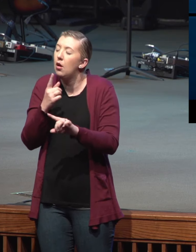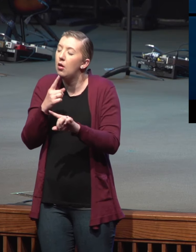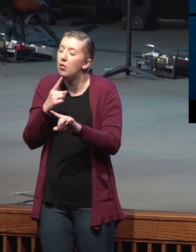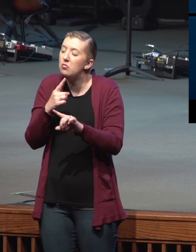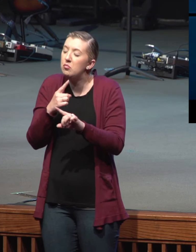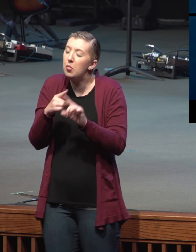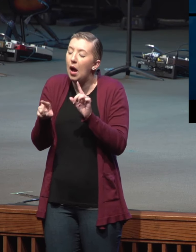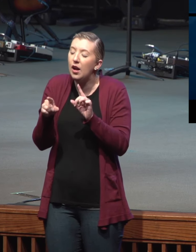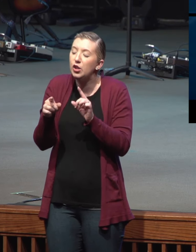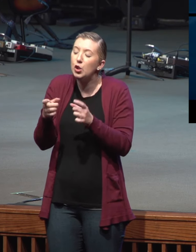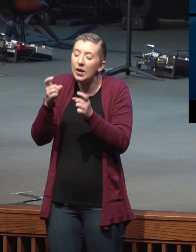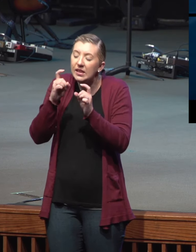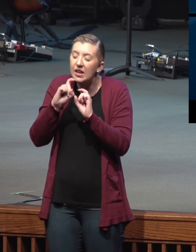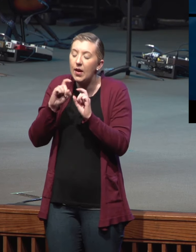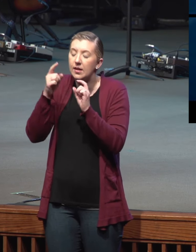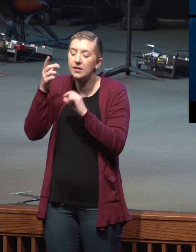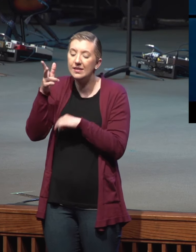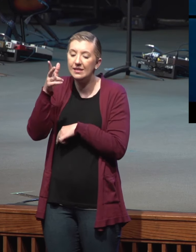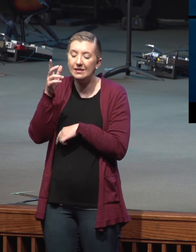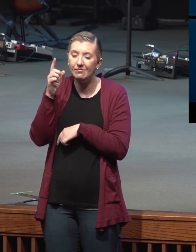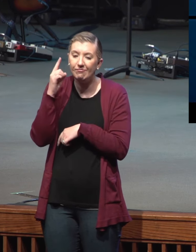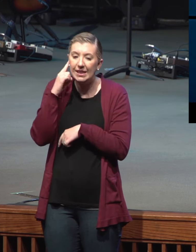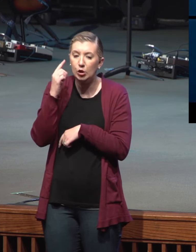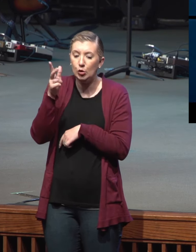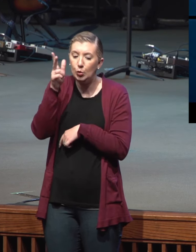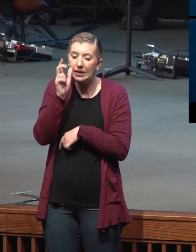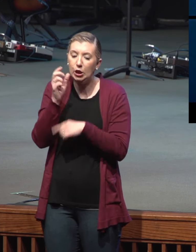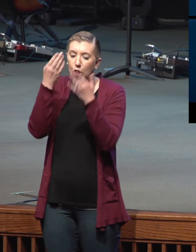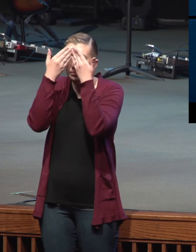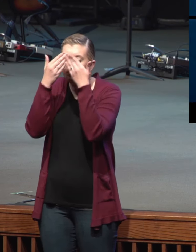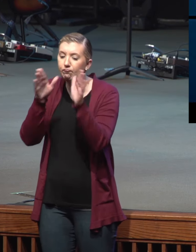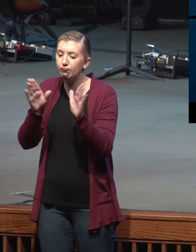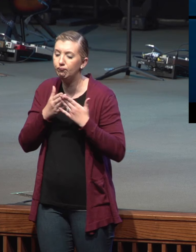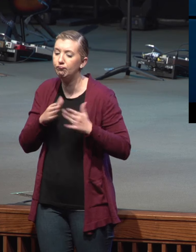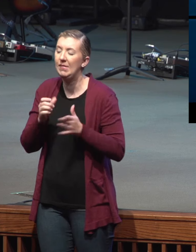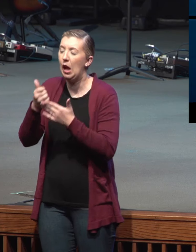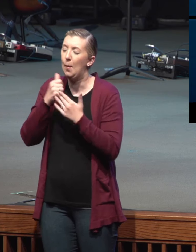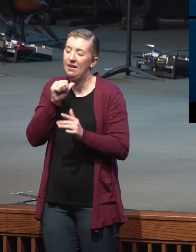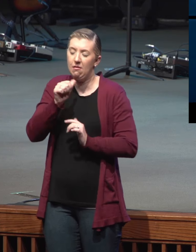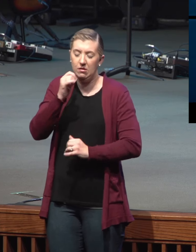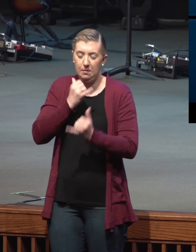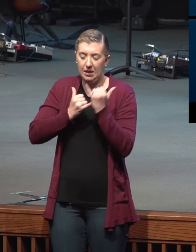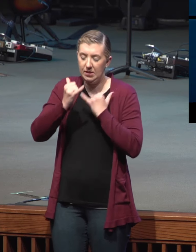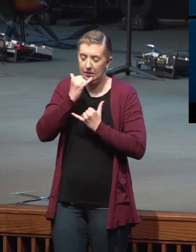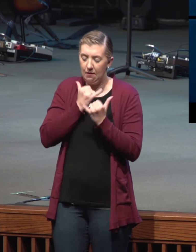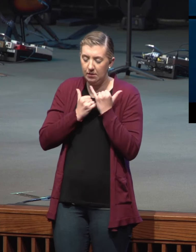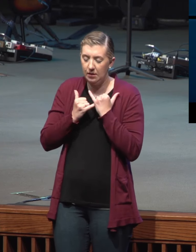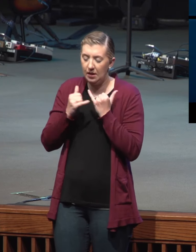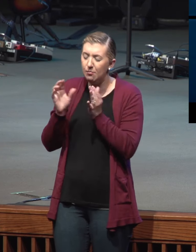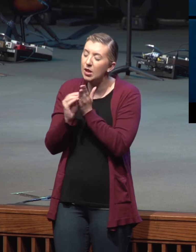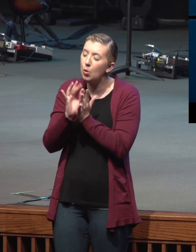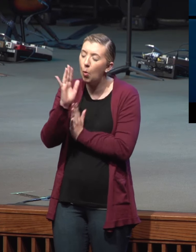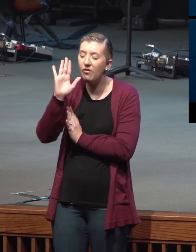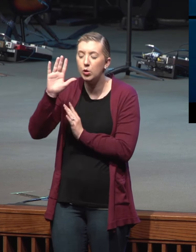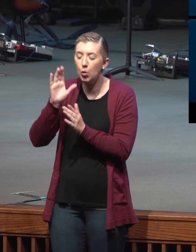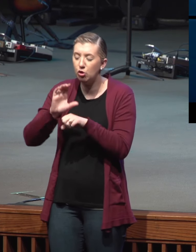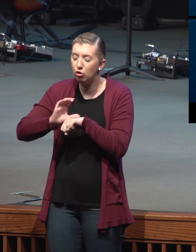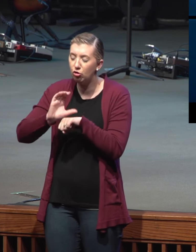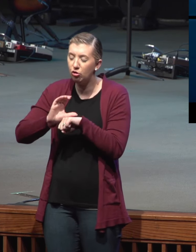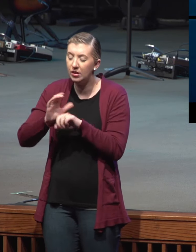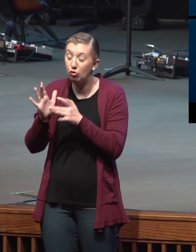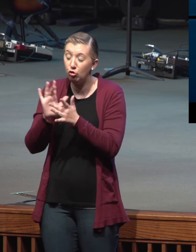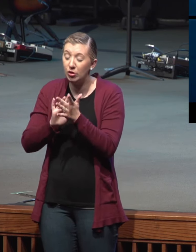would give us ears to hear. Help me not to make any mistakes and be glorified in your church.